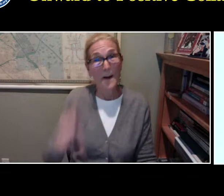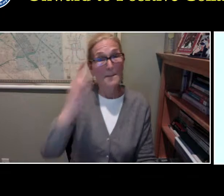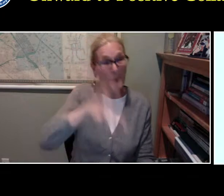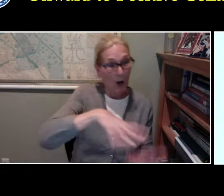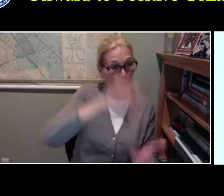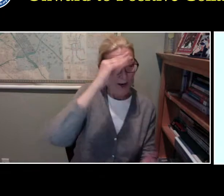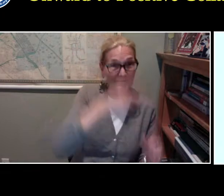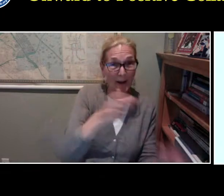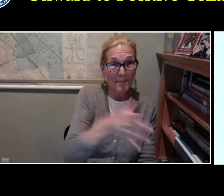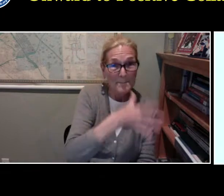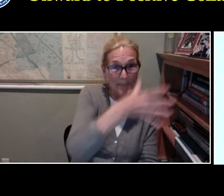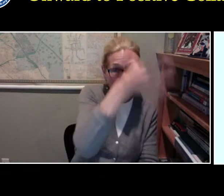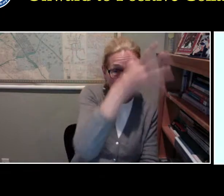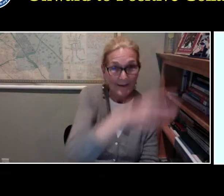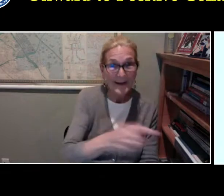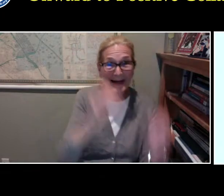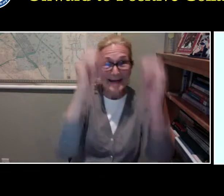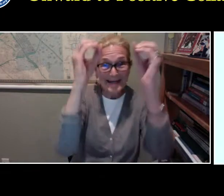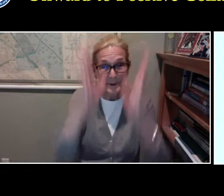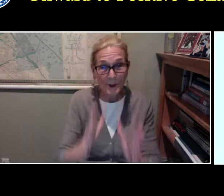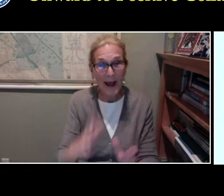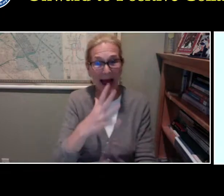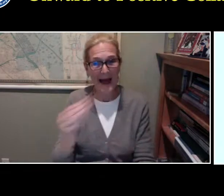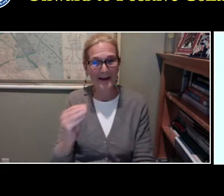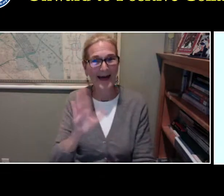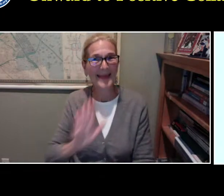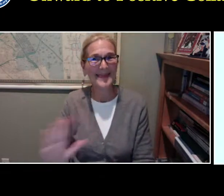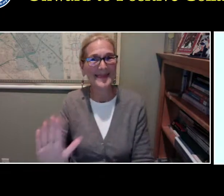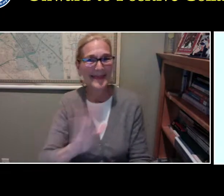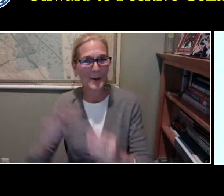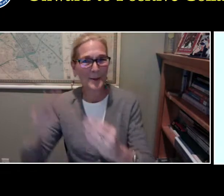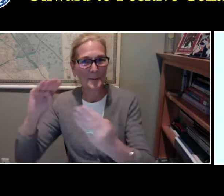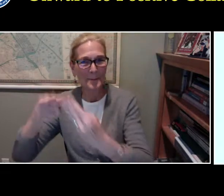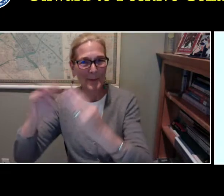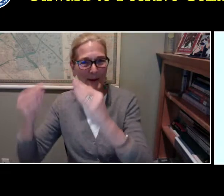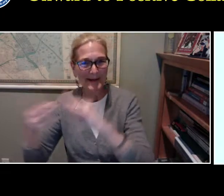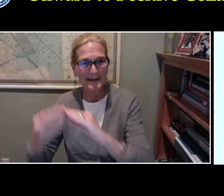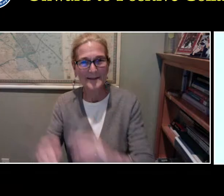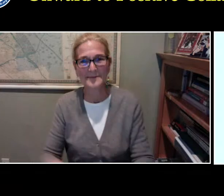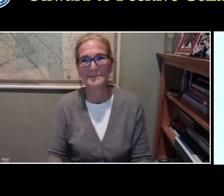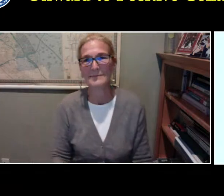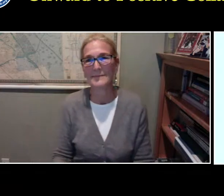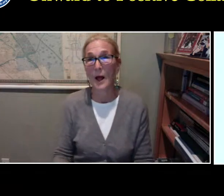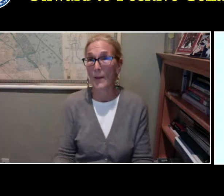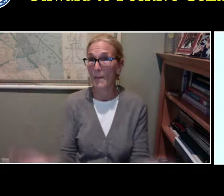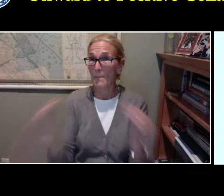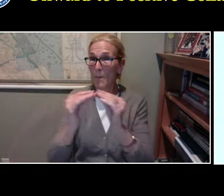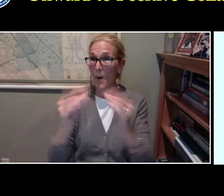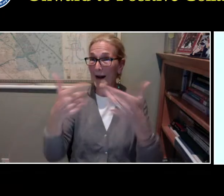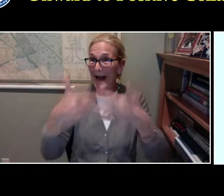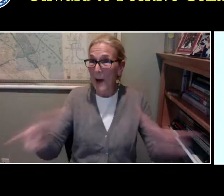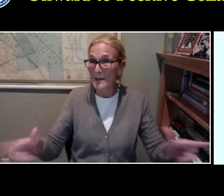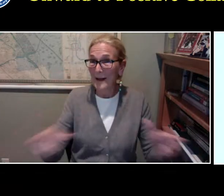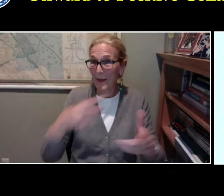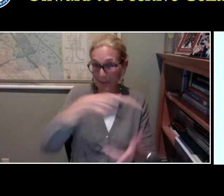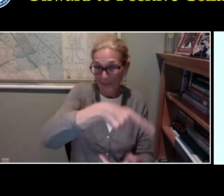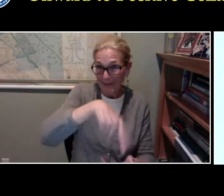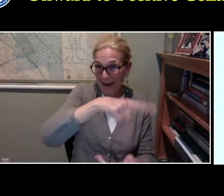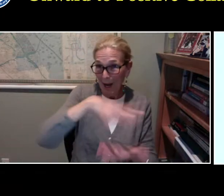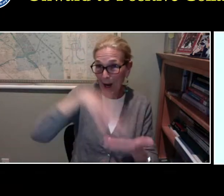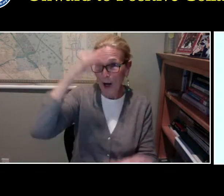in 2014. Deaf children need to learn language. They must learn it from parents, teachers, and their